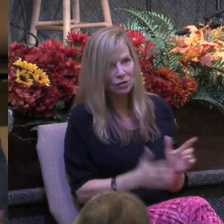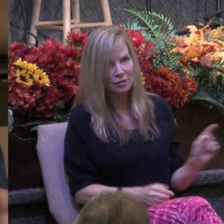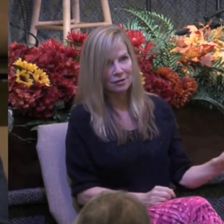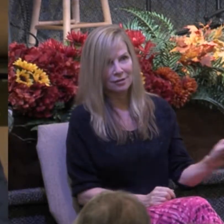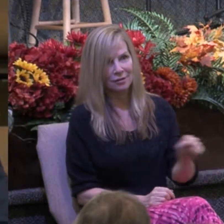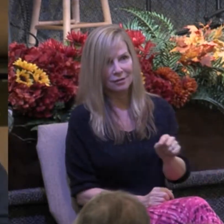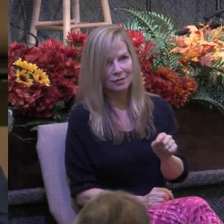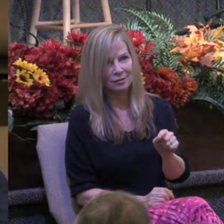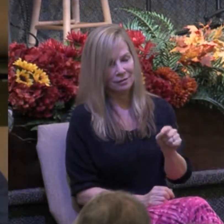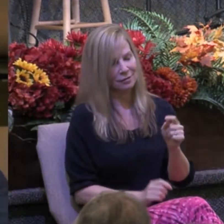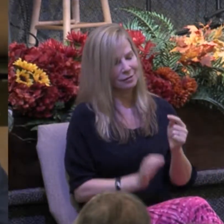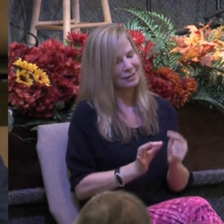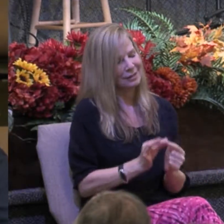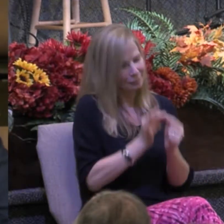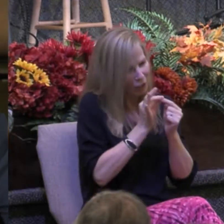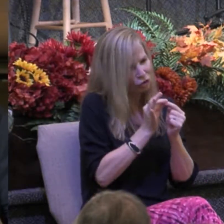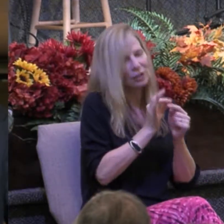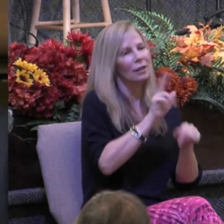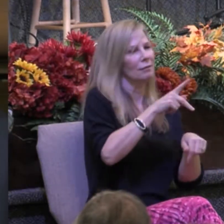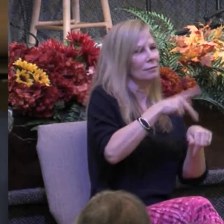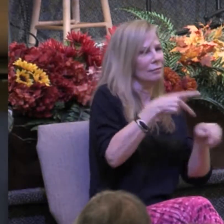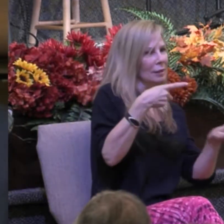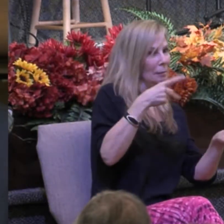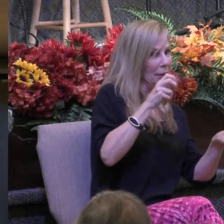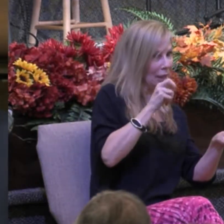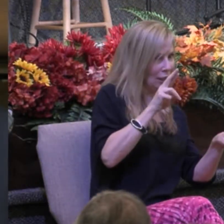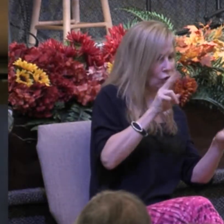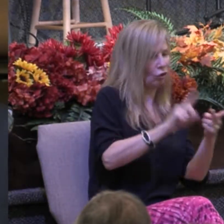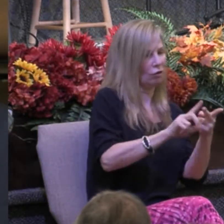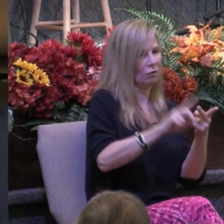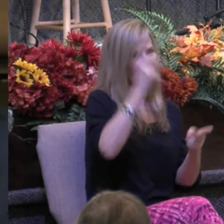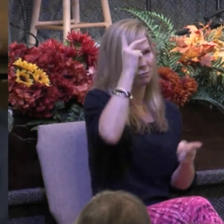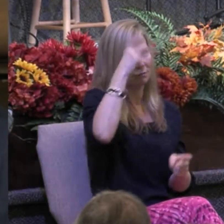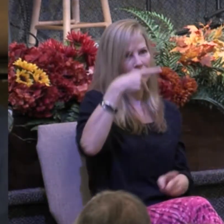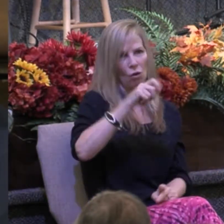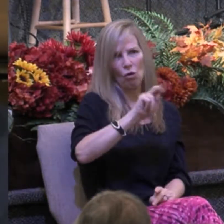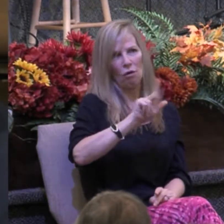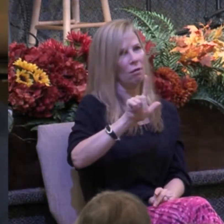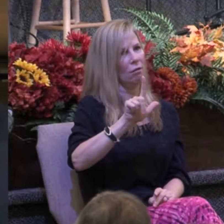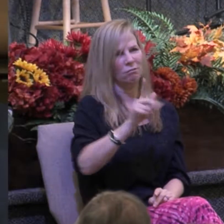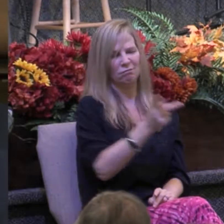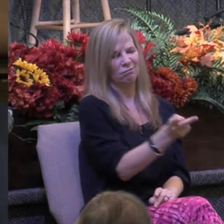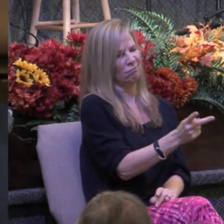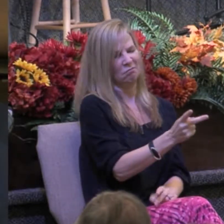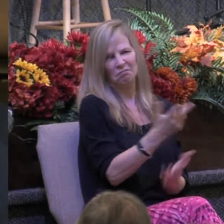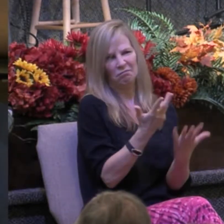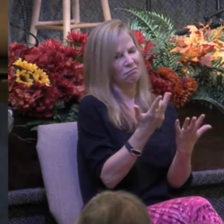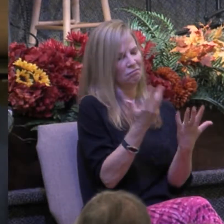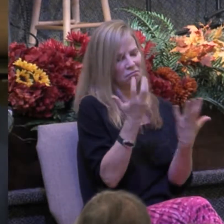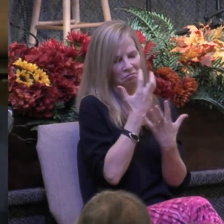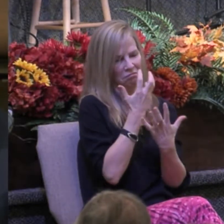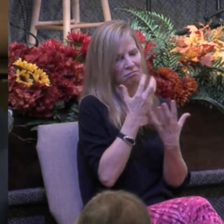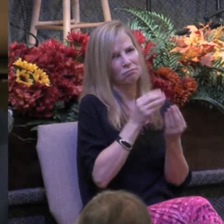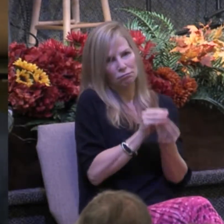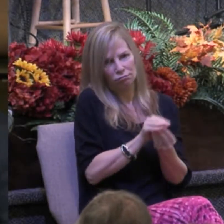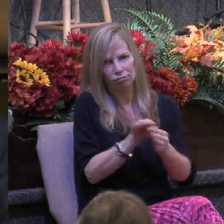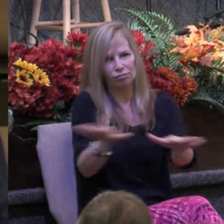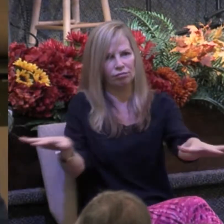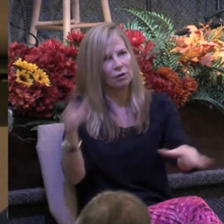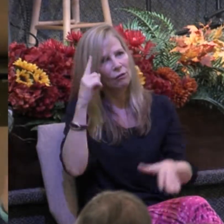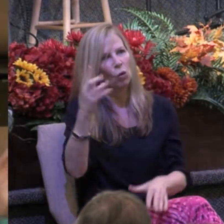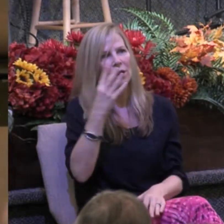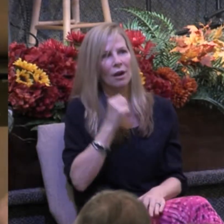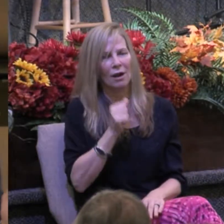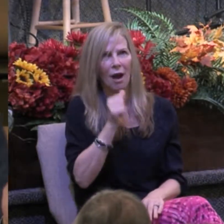apostles Peter and Paul, because they were so instrumental in bringing the gospel to the Gentiles. But here in the